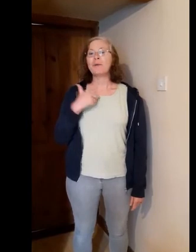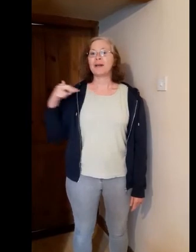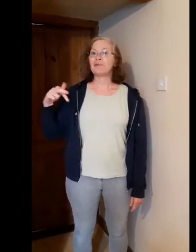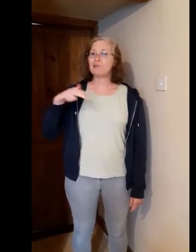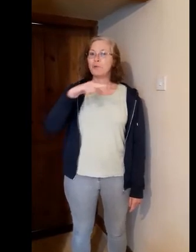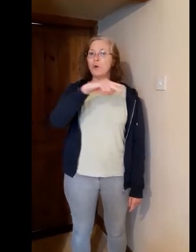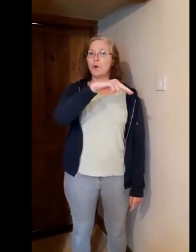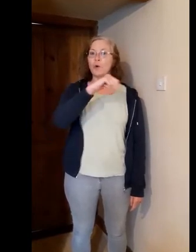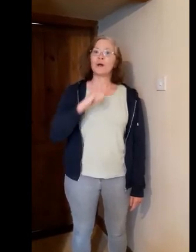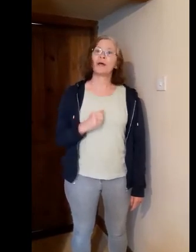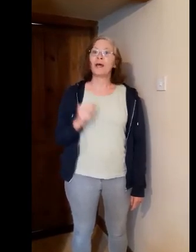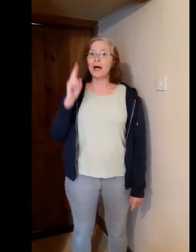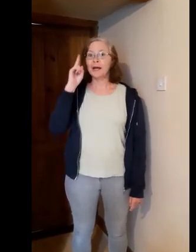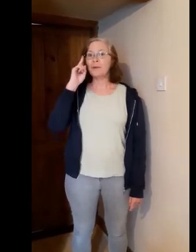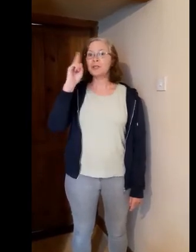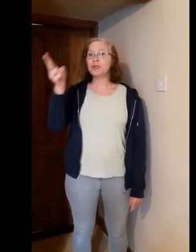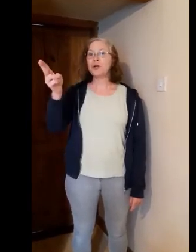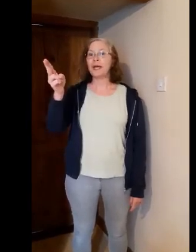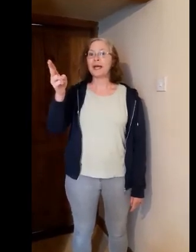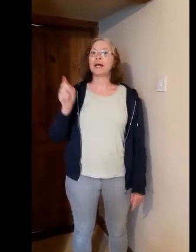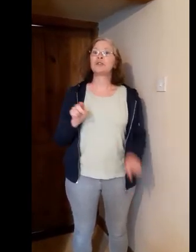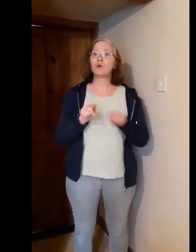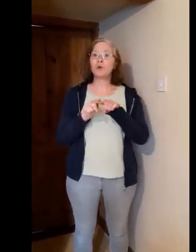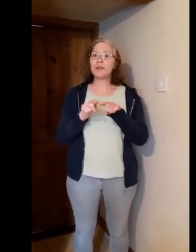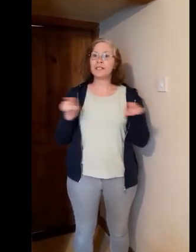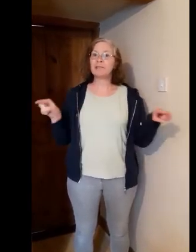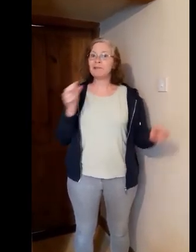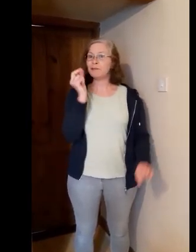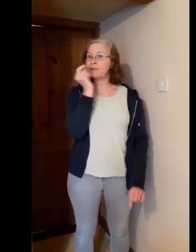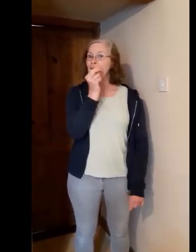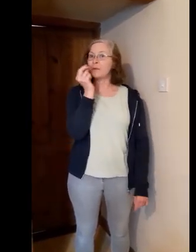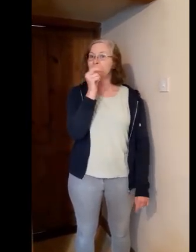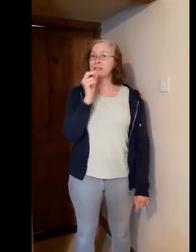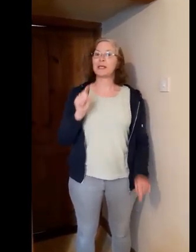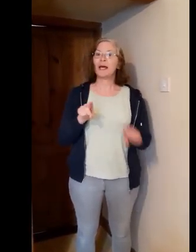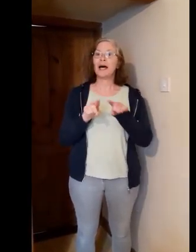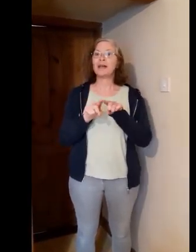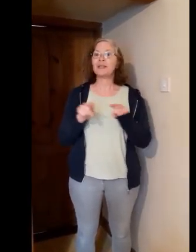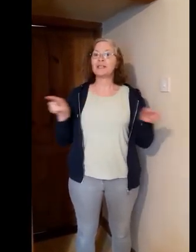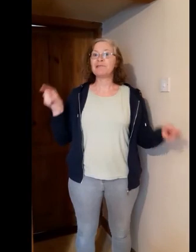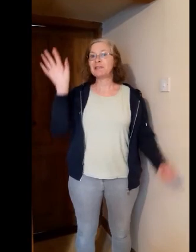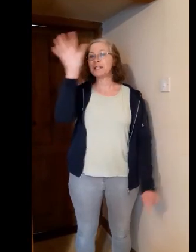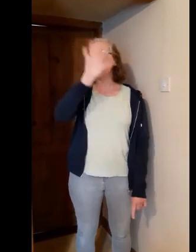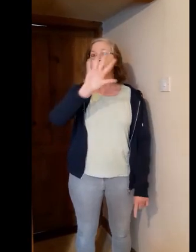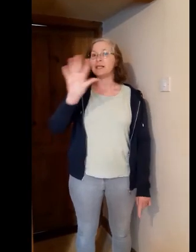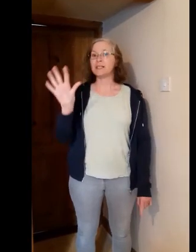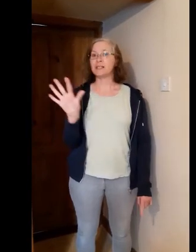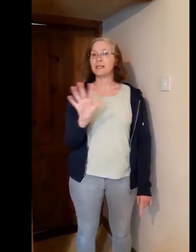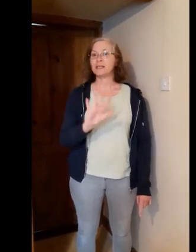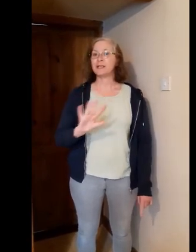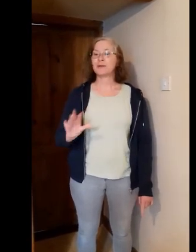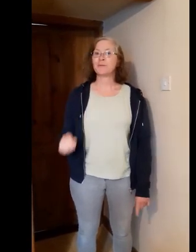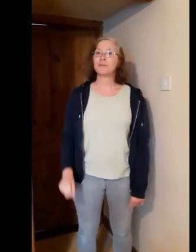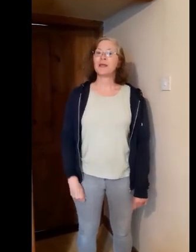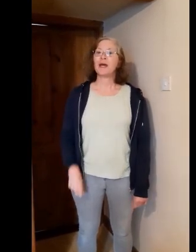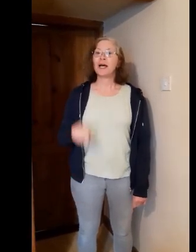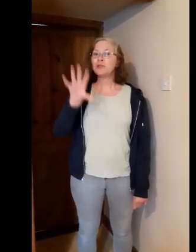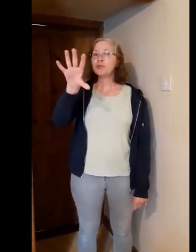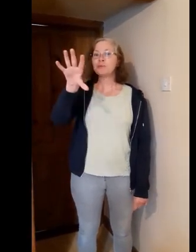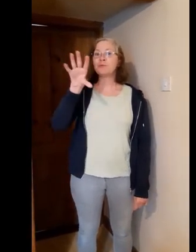went for a walk and I was looking at all the different flowers and the different colours. I took some